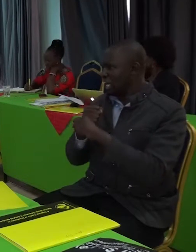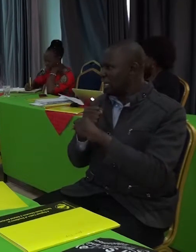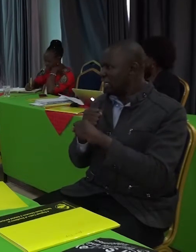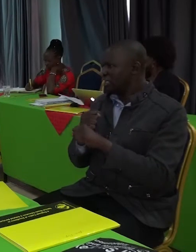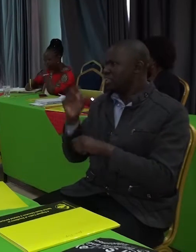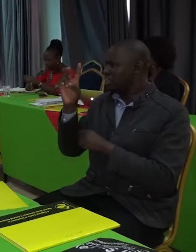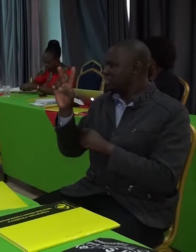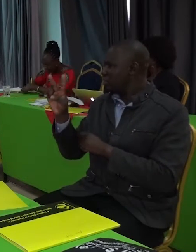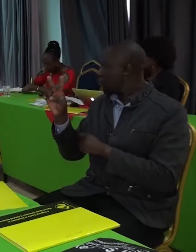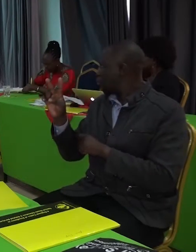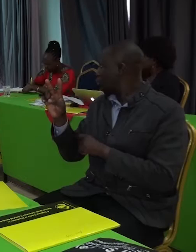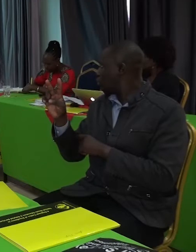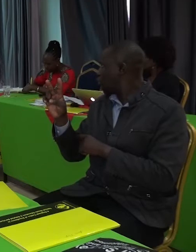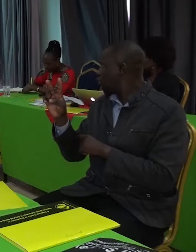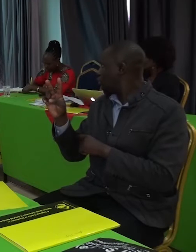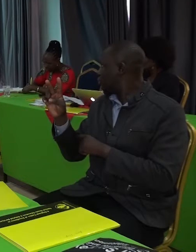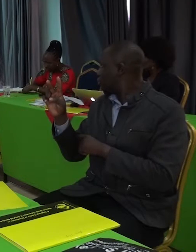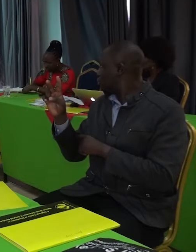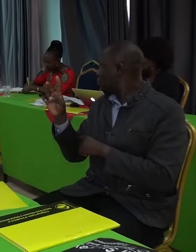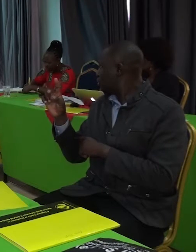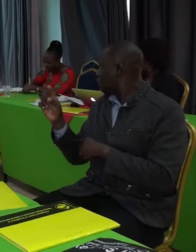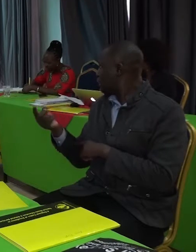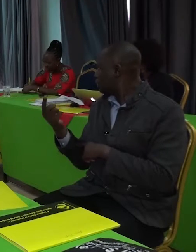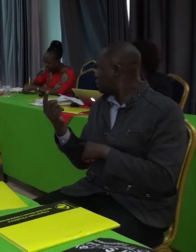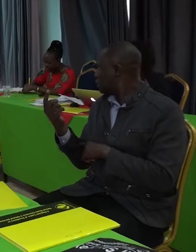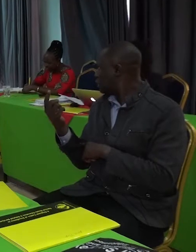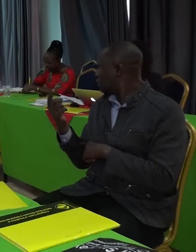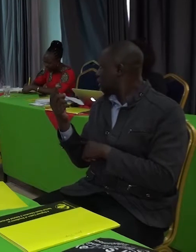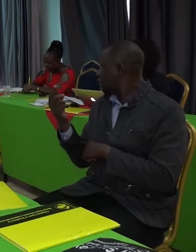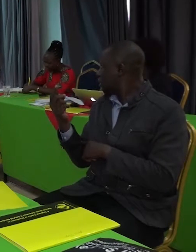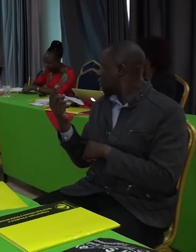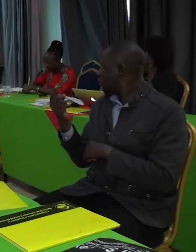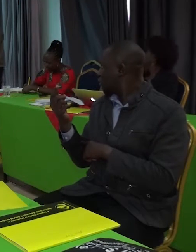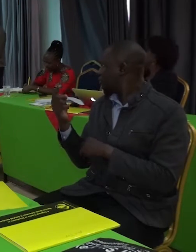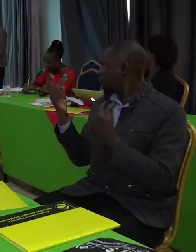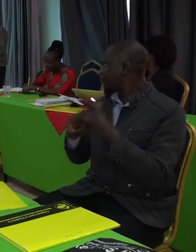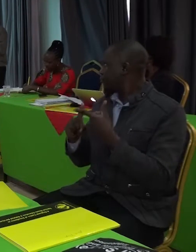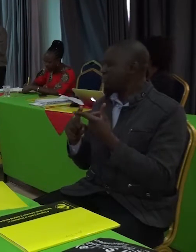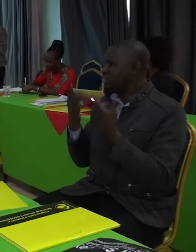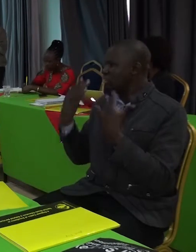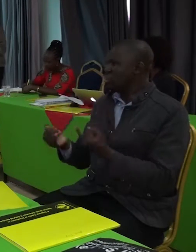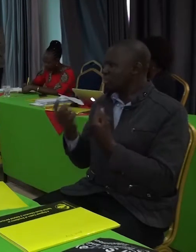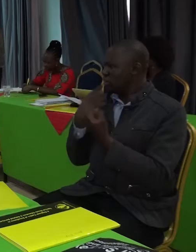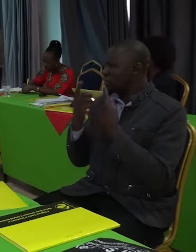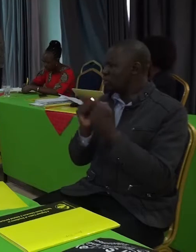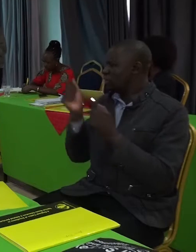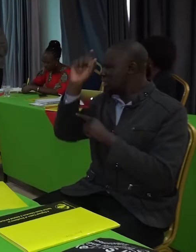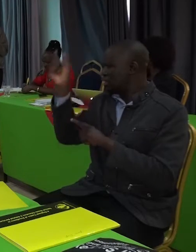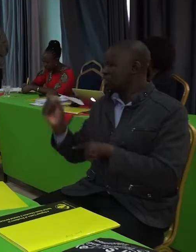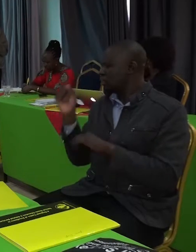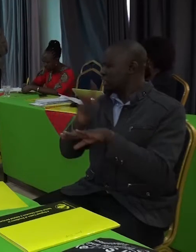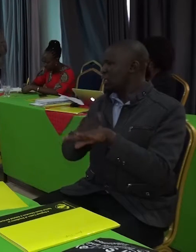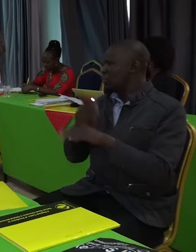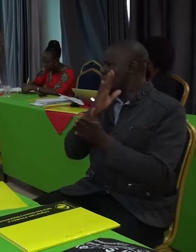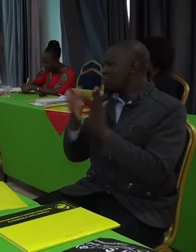We are not very sure. You can go back to your readings and check out. So then they told regions, as we prepare